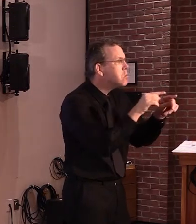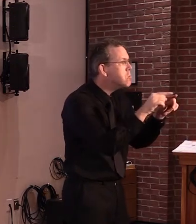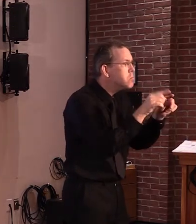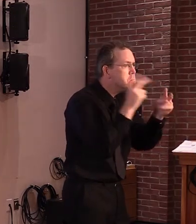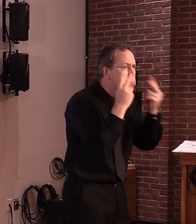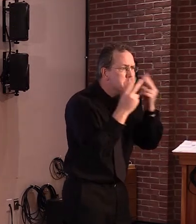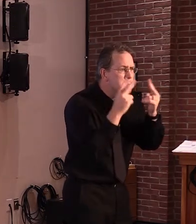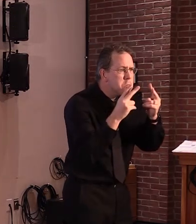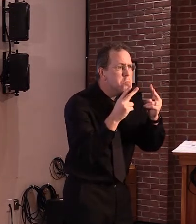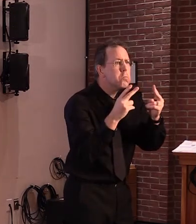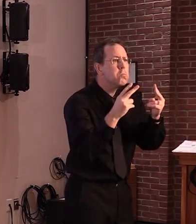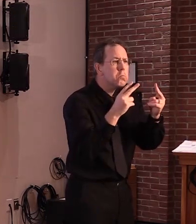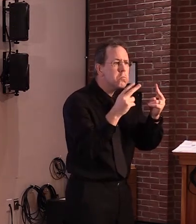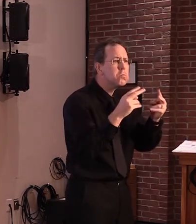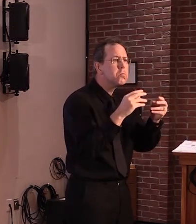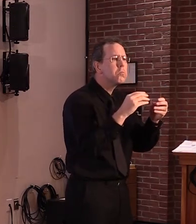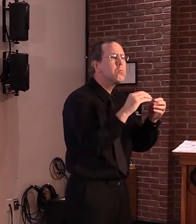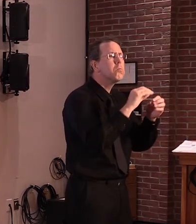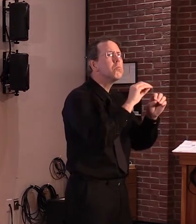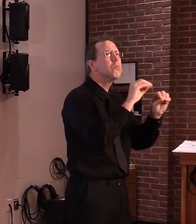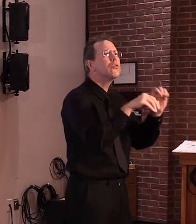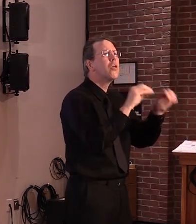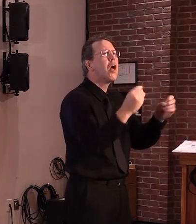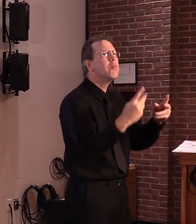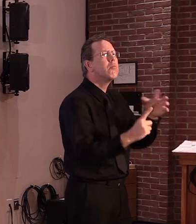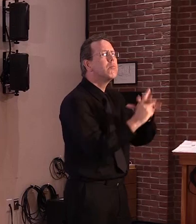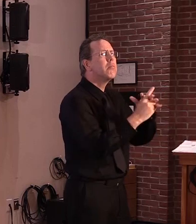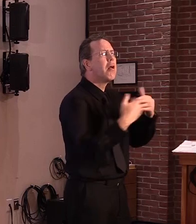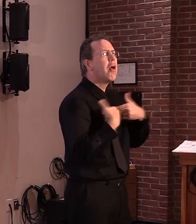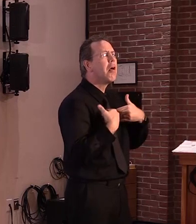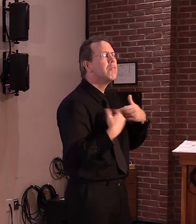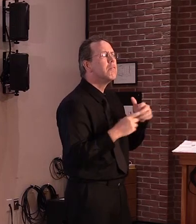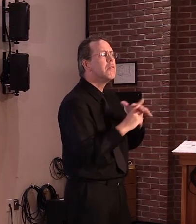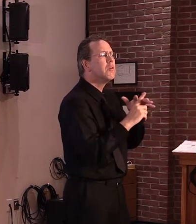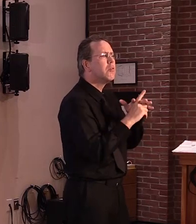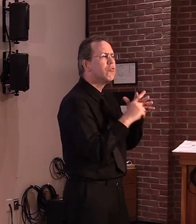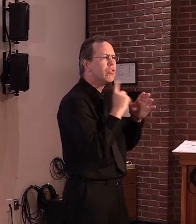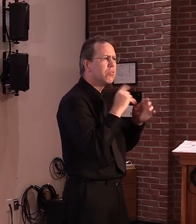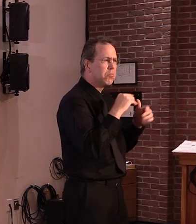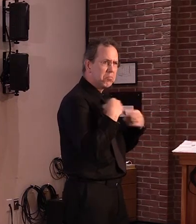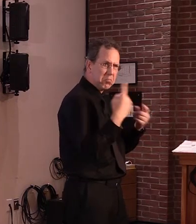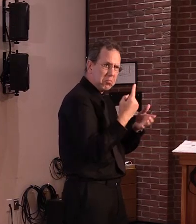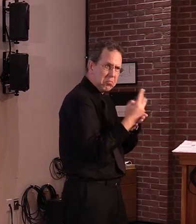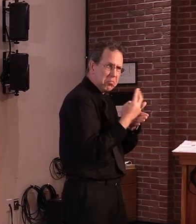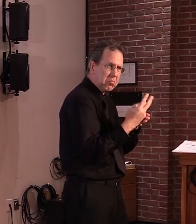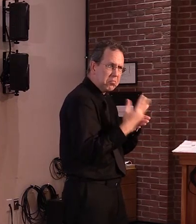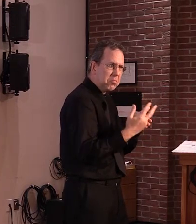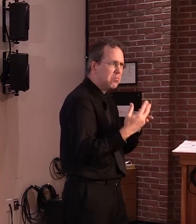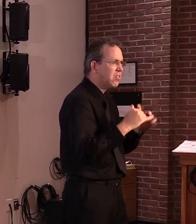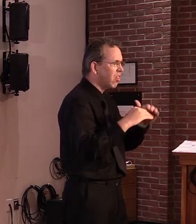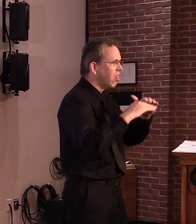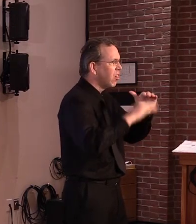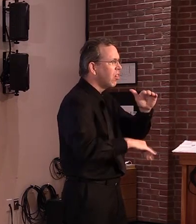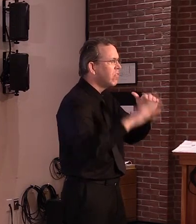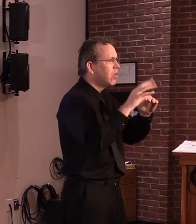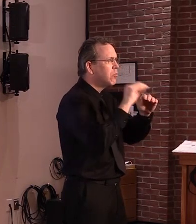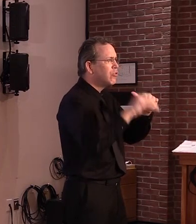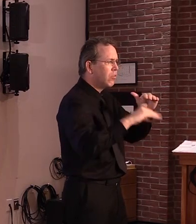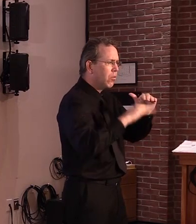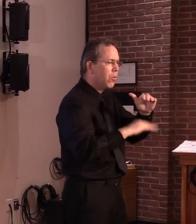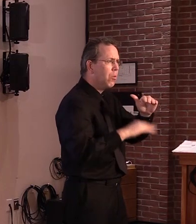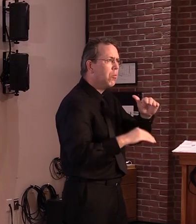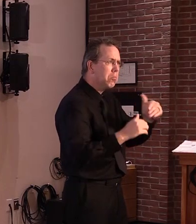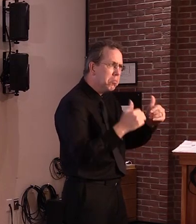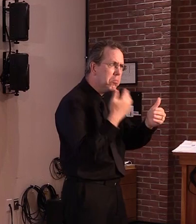of positive tests has been trending down for weeks, and we are safely below that 5% guardrail.